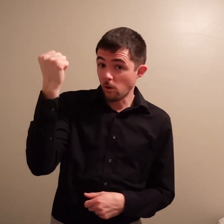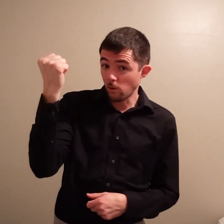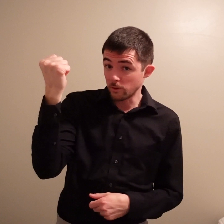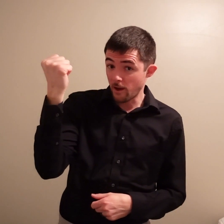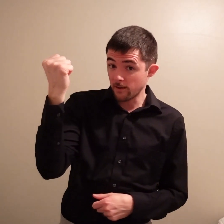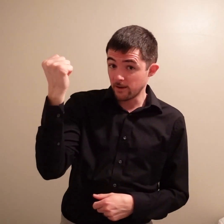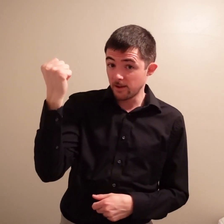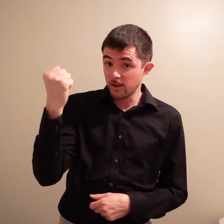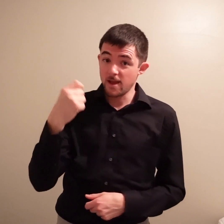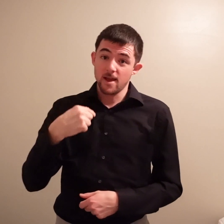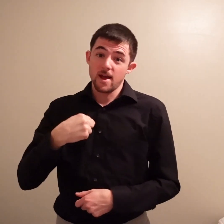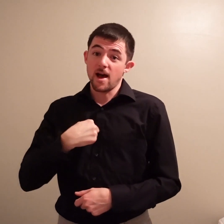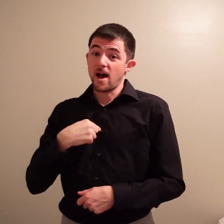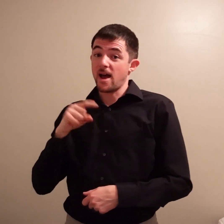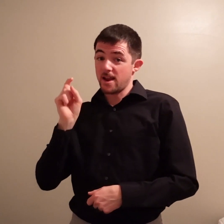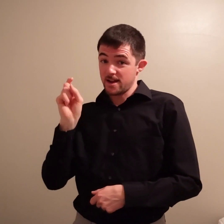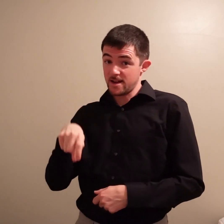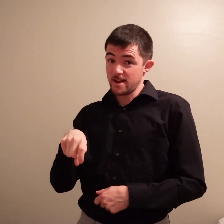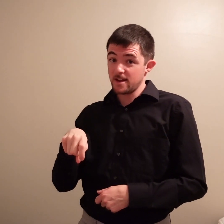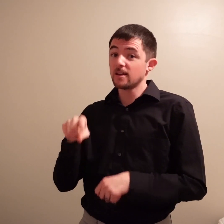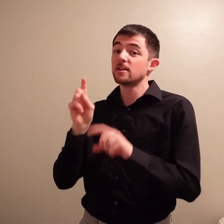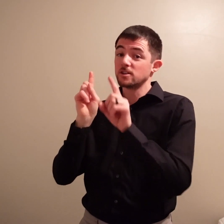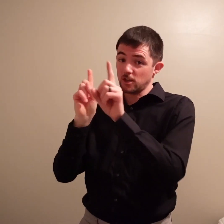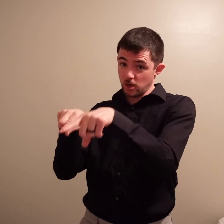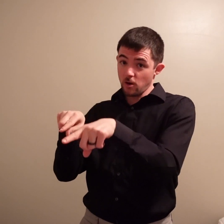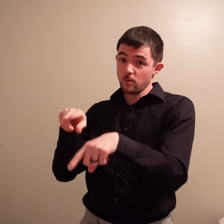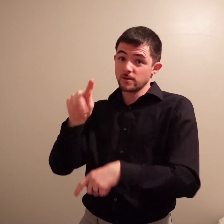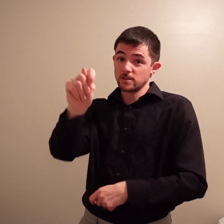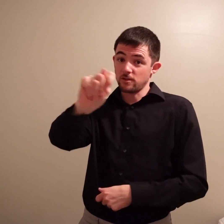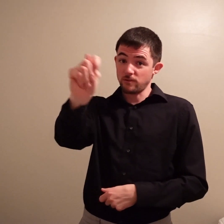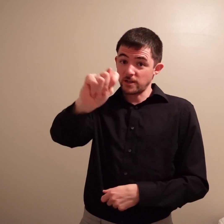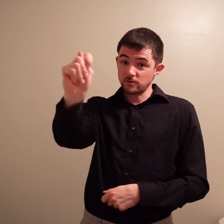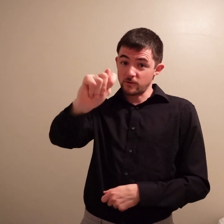Hold on, I need to go to the restroom.